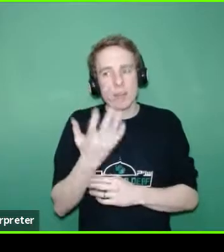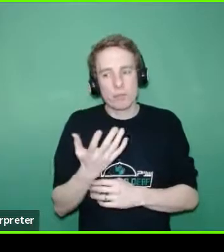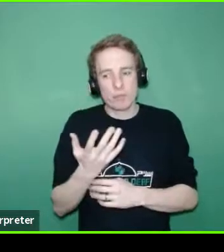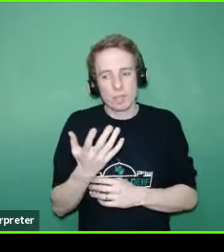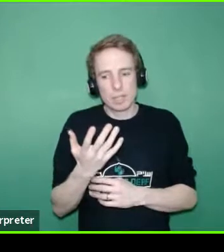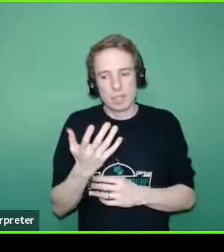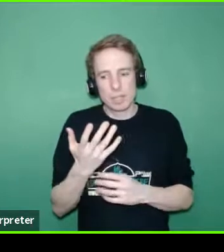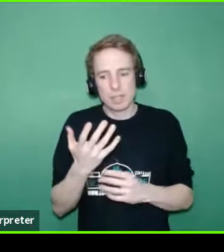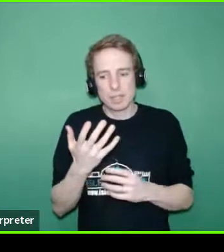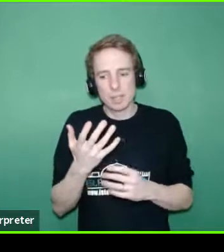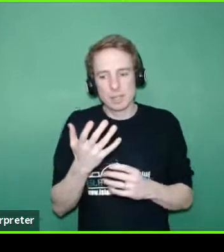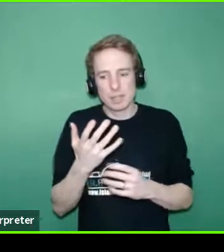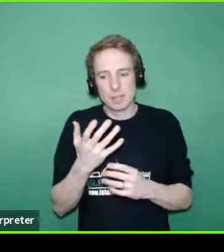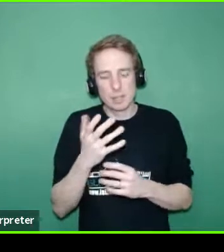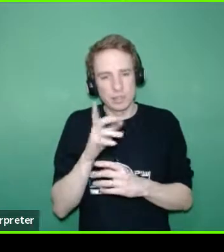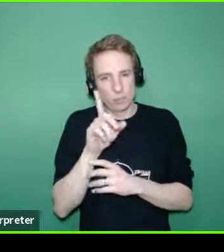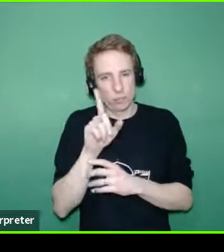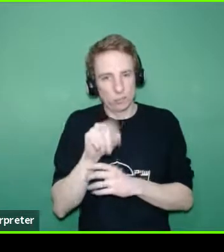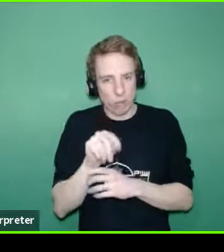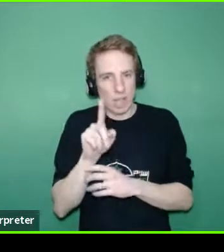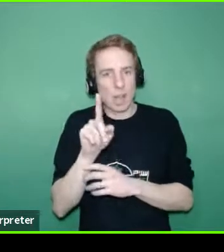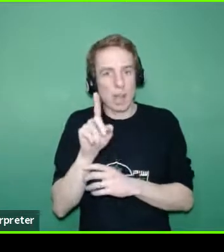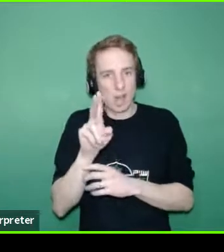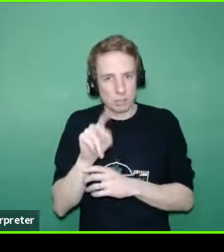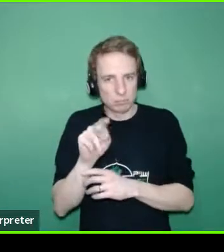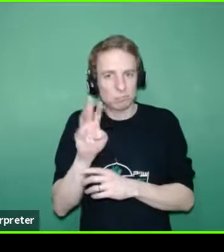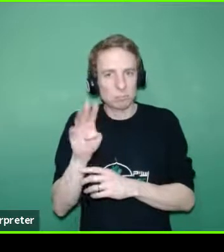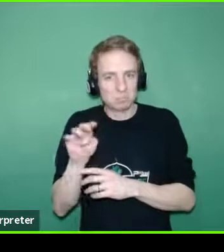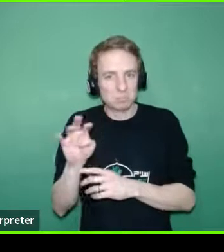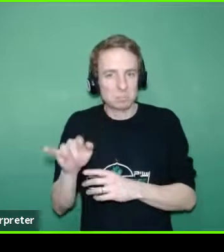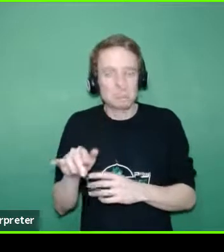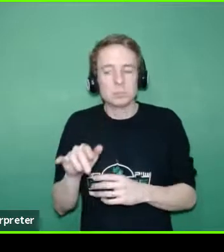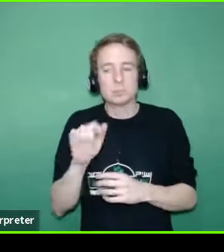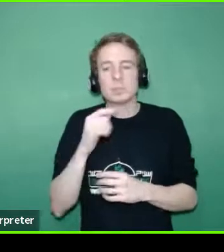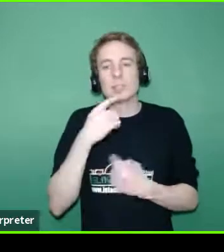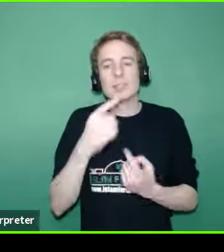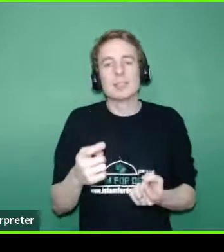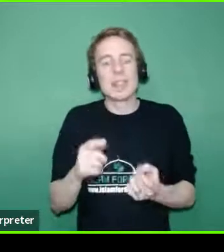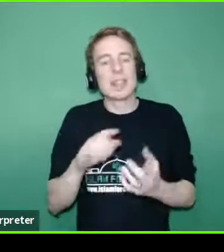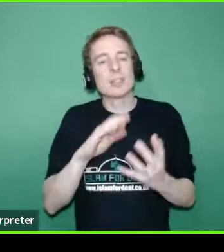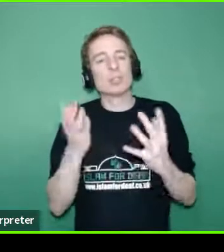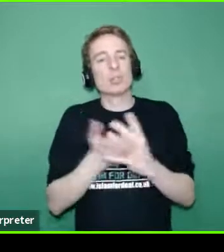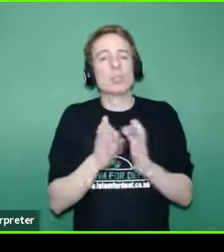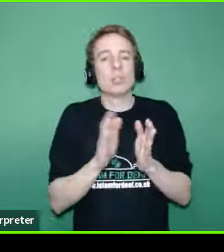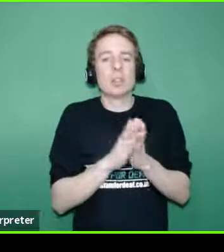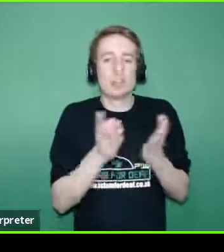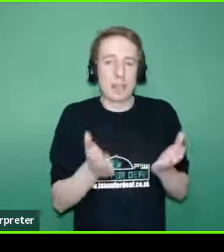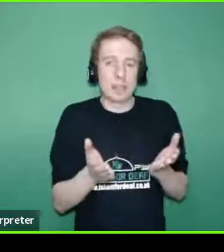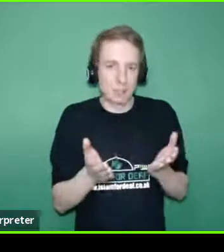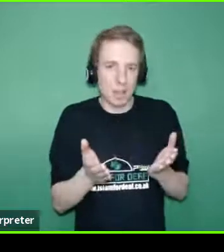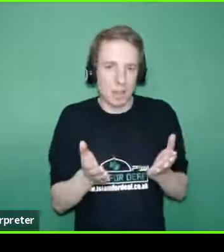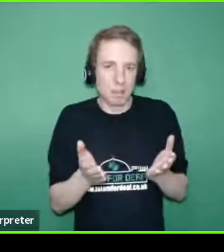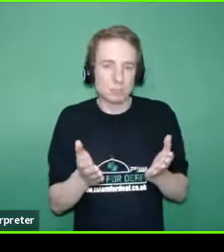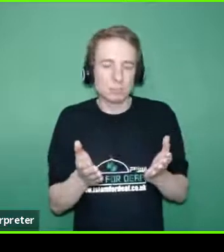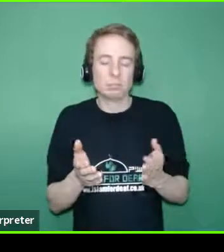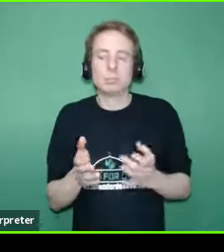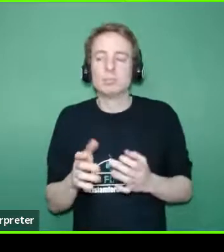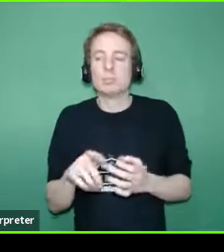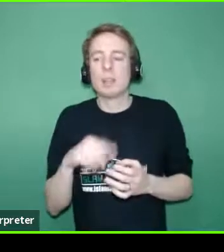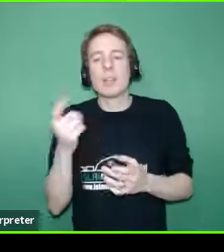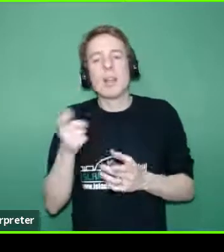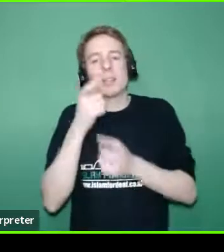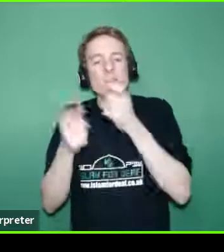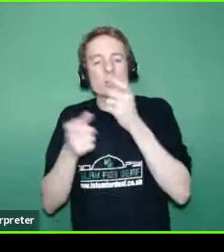unit of the prayer, in every rak'ah, they recite Surah Al-Fatiha, the opening chapter, and then they recite the